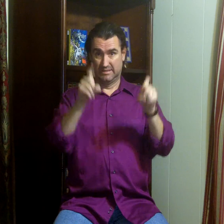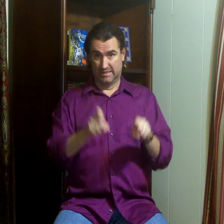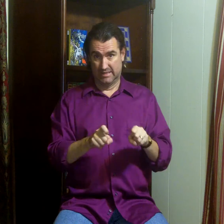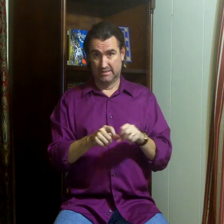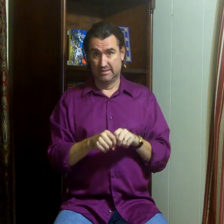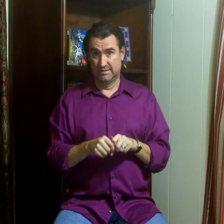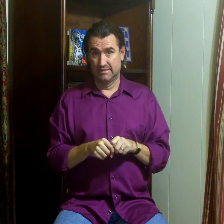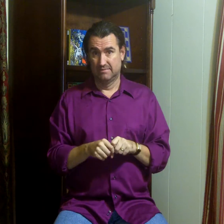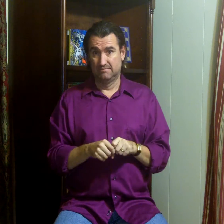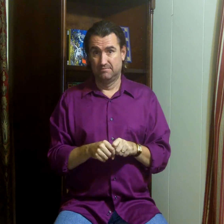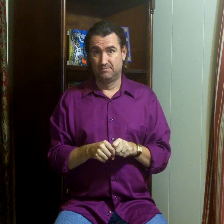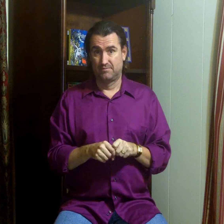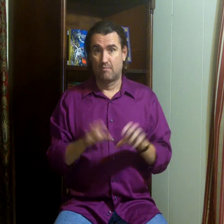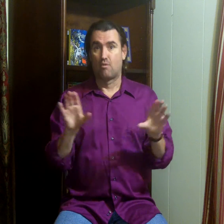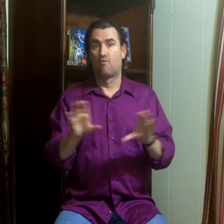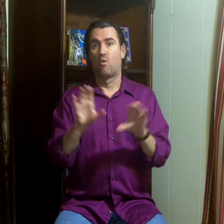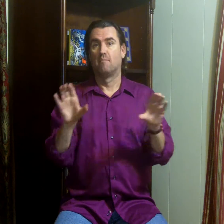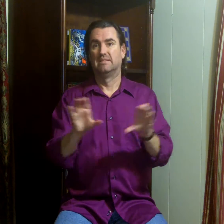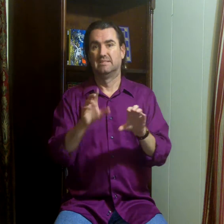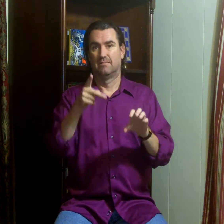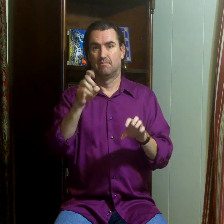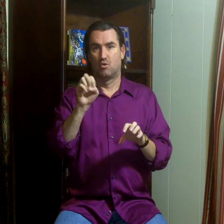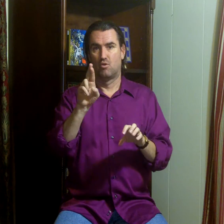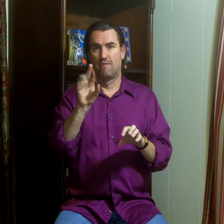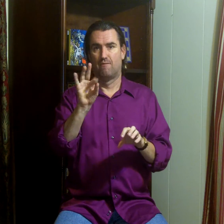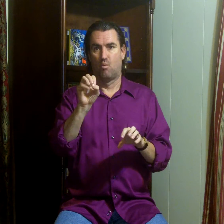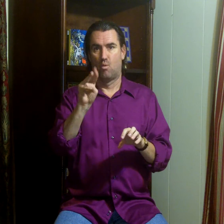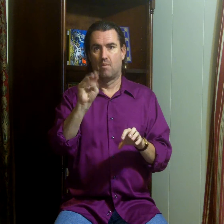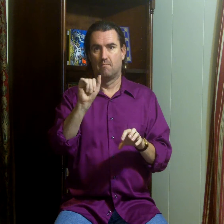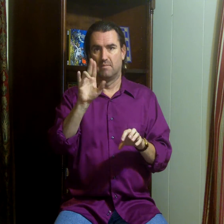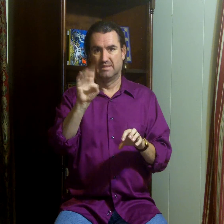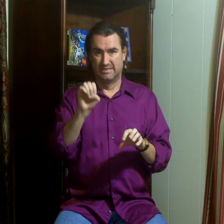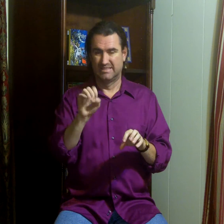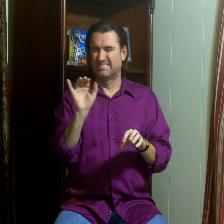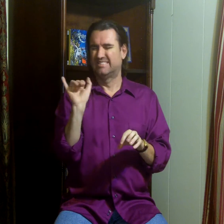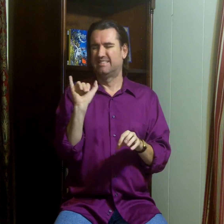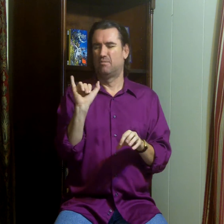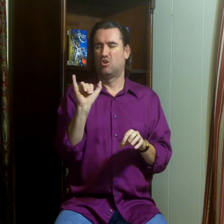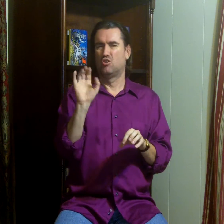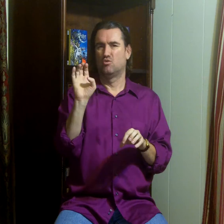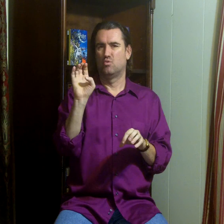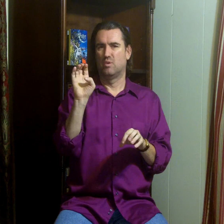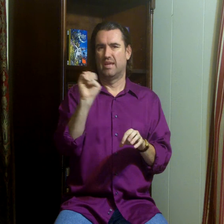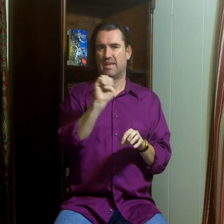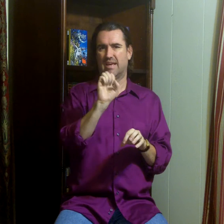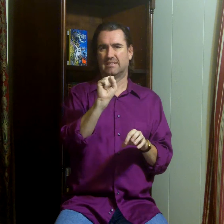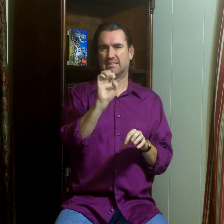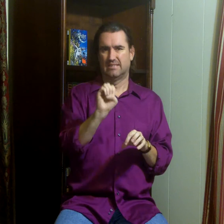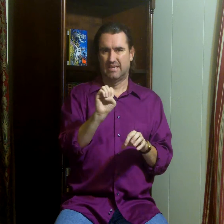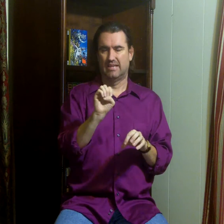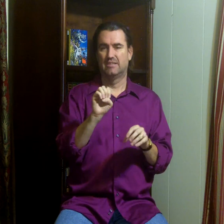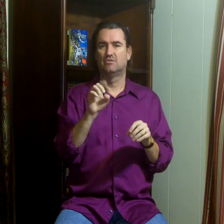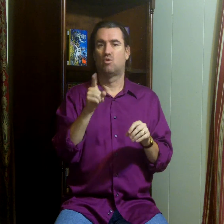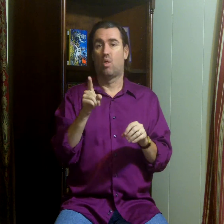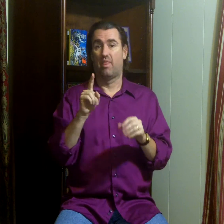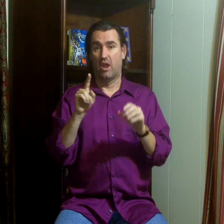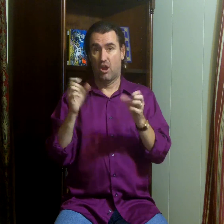is similar to the ESSE in that the EIPA performance test allows you to pick from either an elementary version